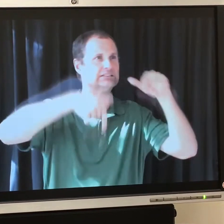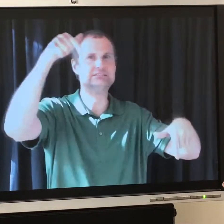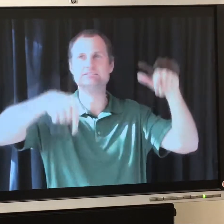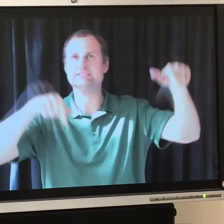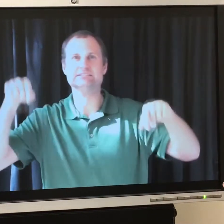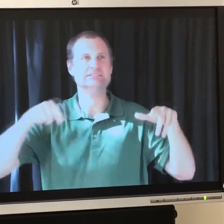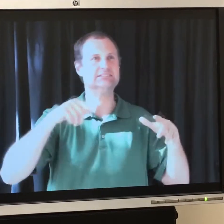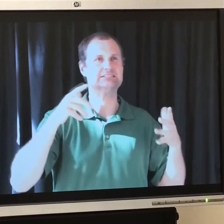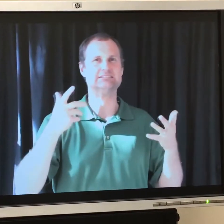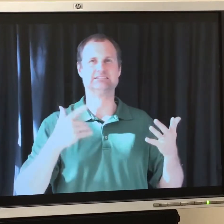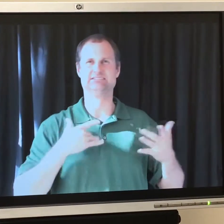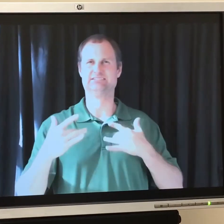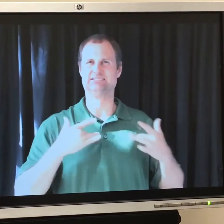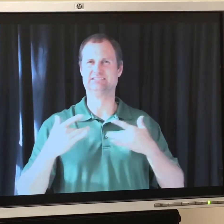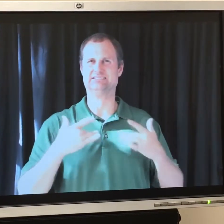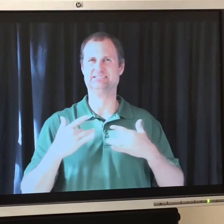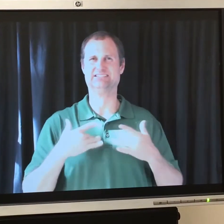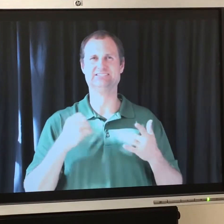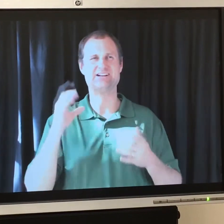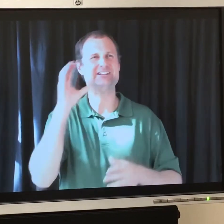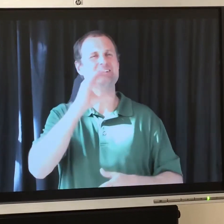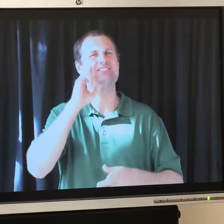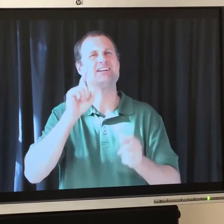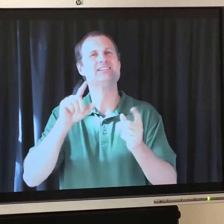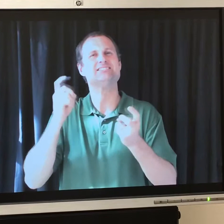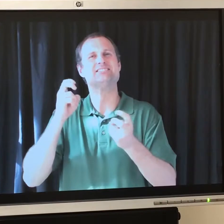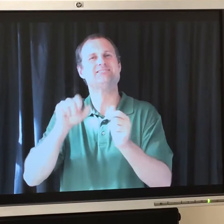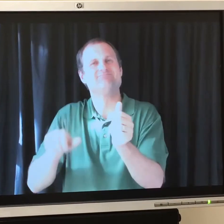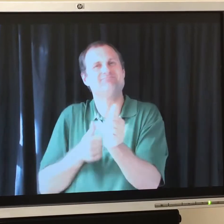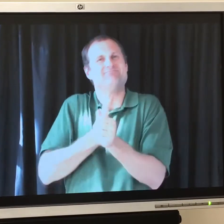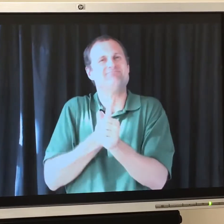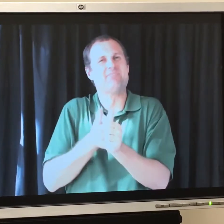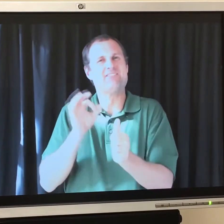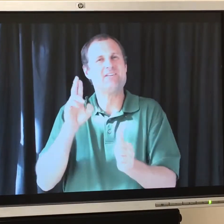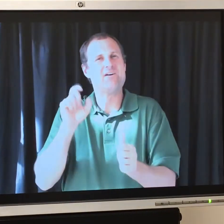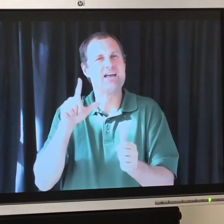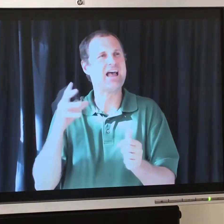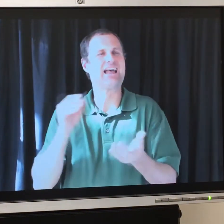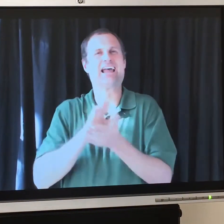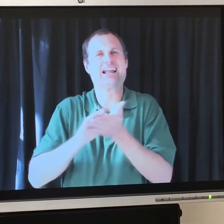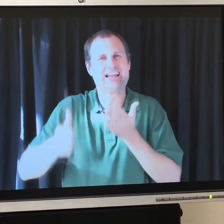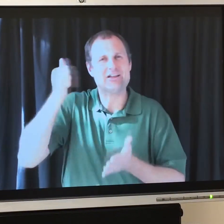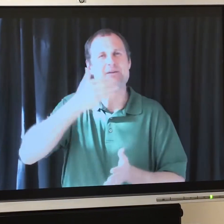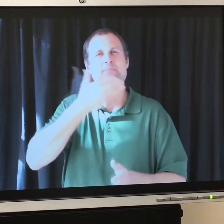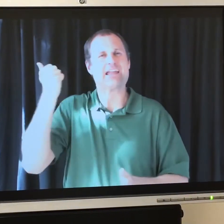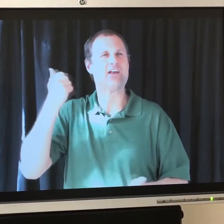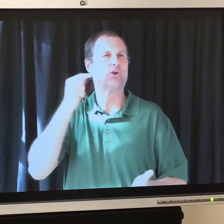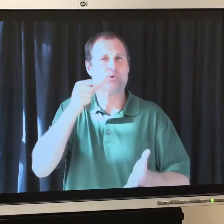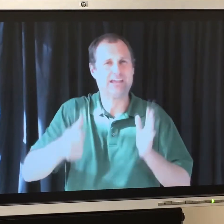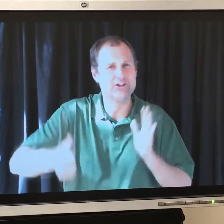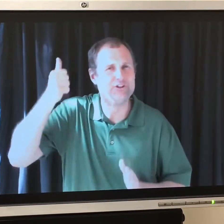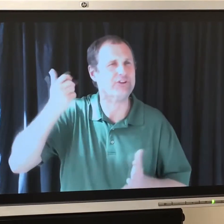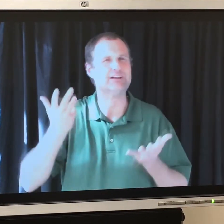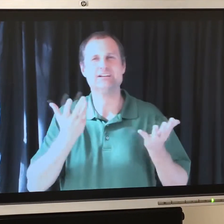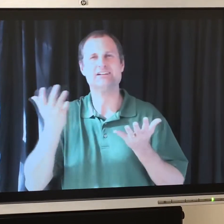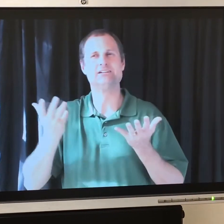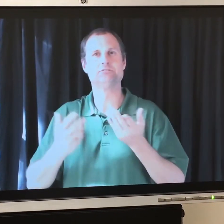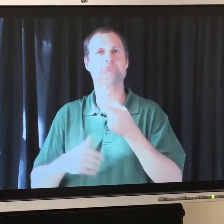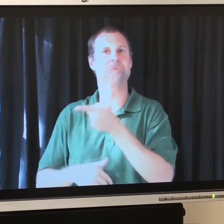fuels are dwindling, and so we really are concerned trying to find a better replacement for